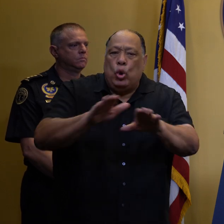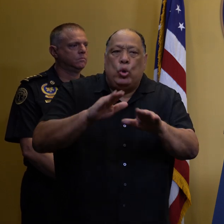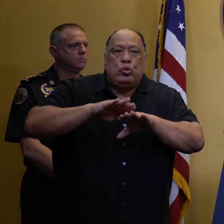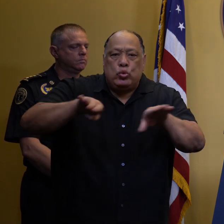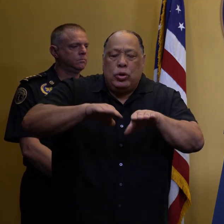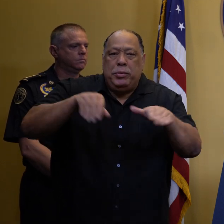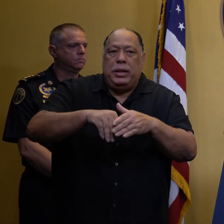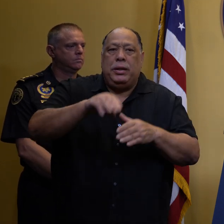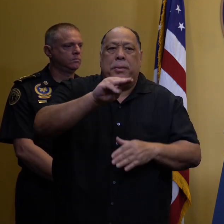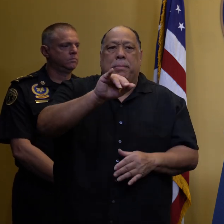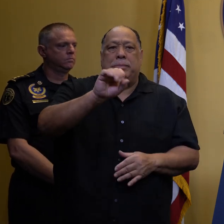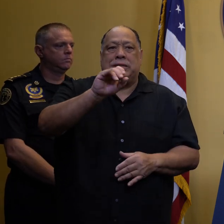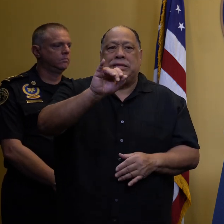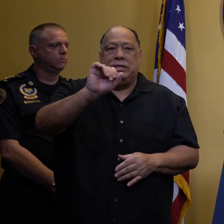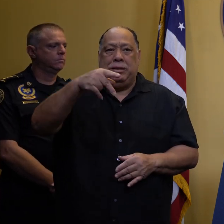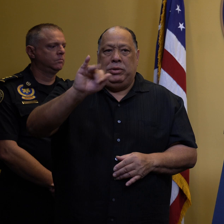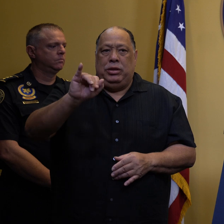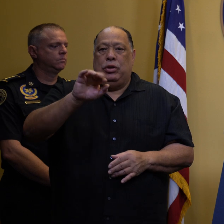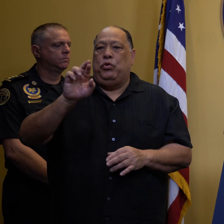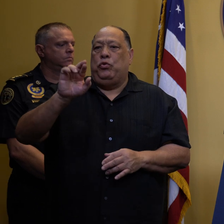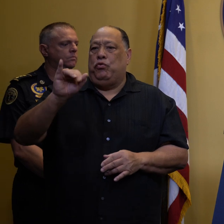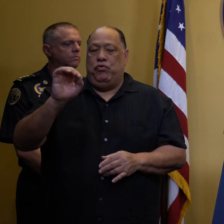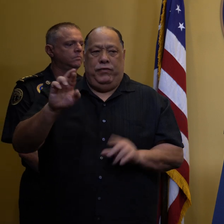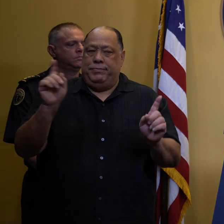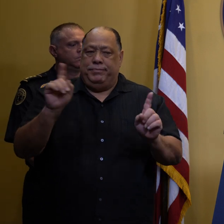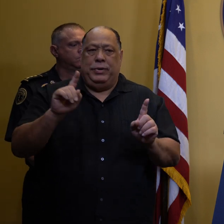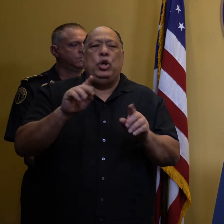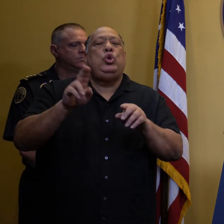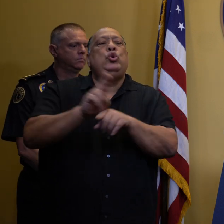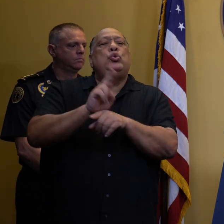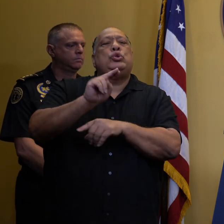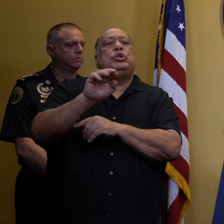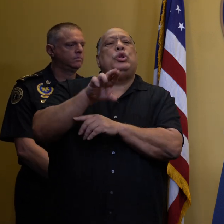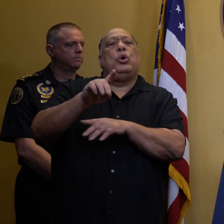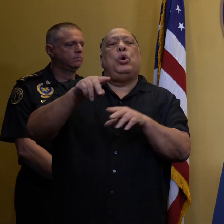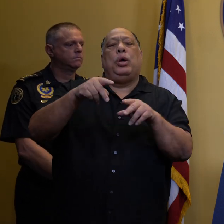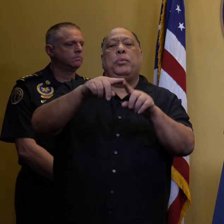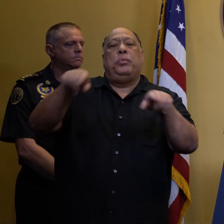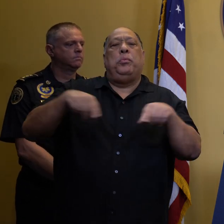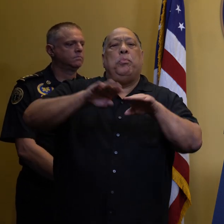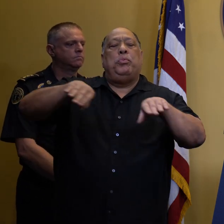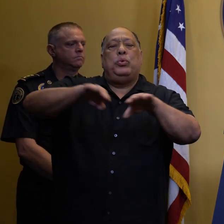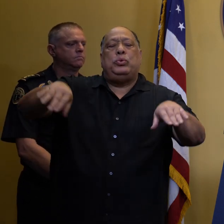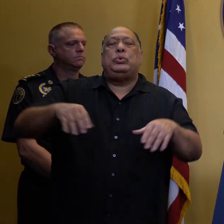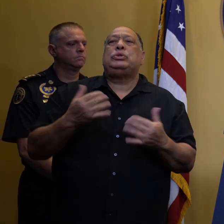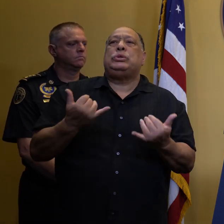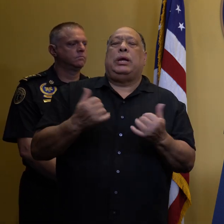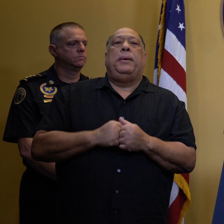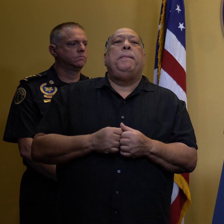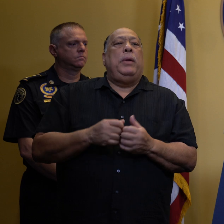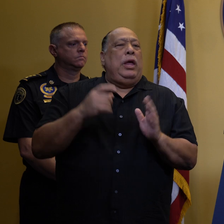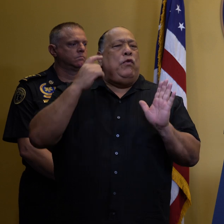to be hot, but avail yourselves of one of those Nord pools if you can. Some other tips is knowing the signs of heat stroke and heat exhaustion saves